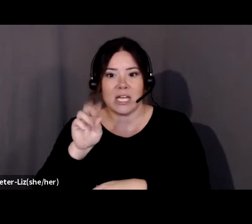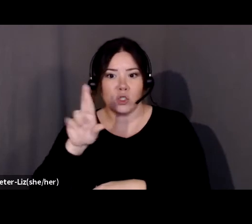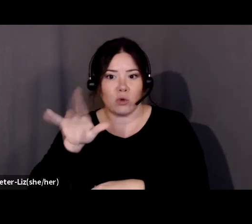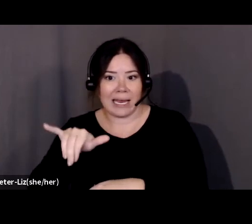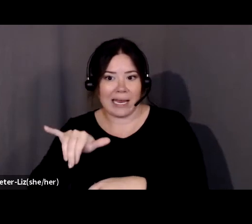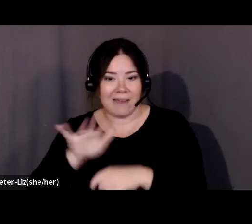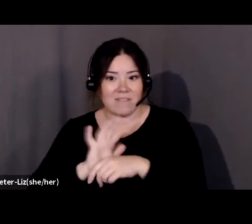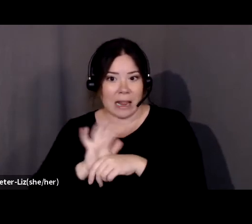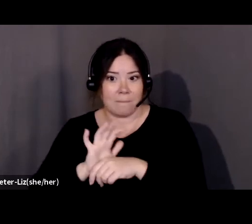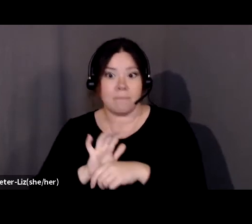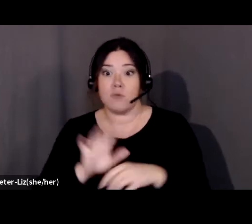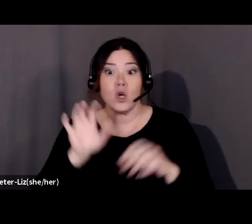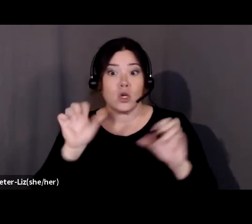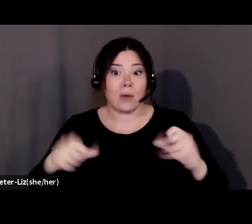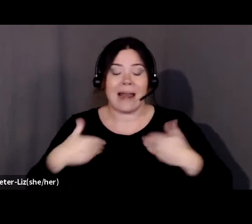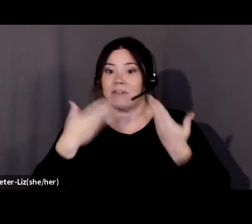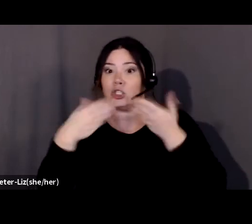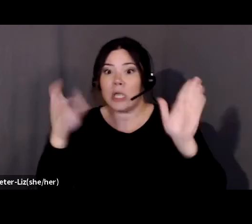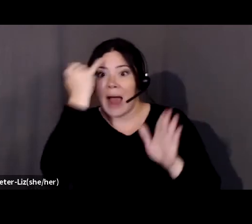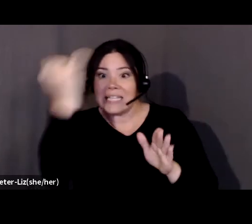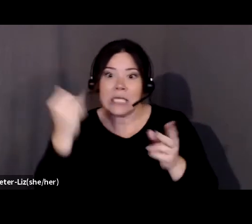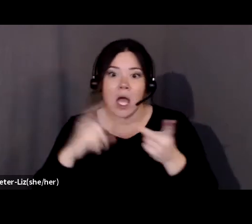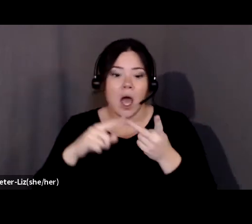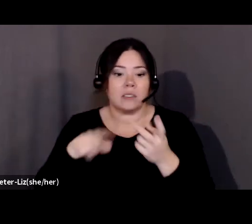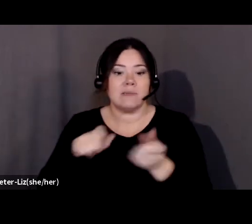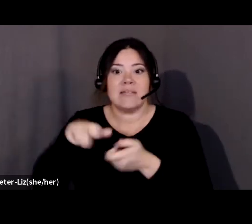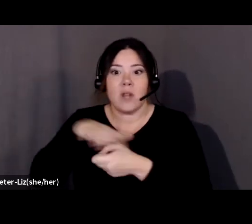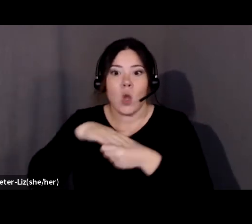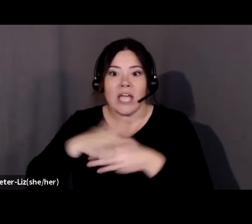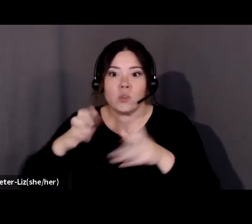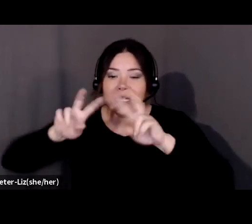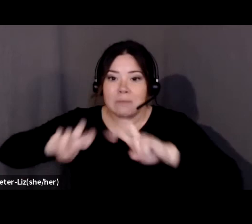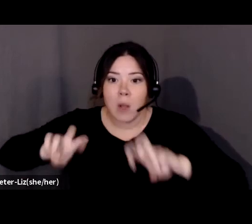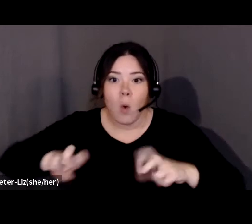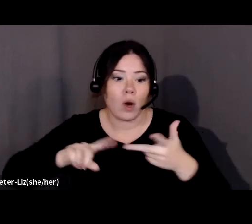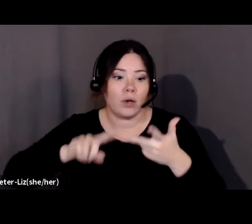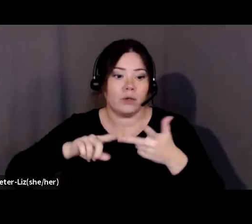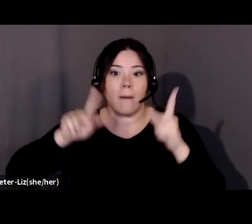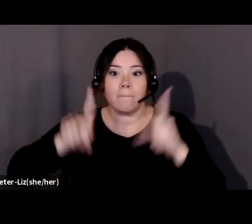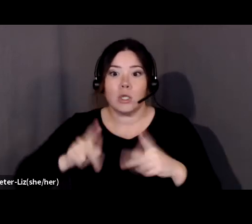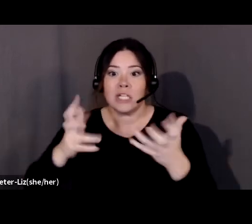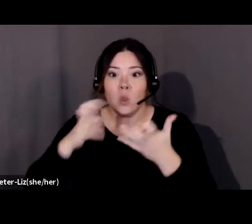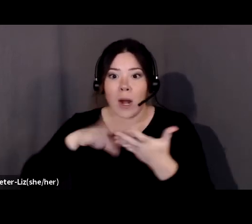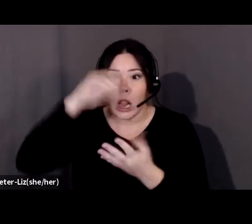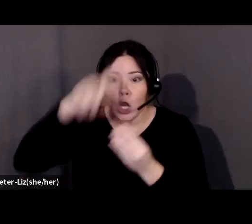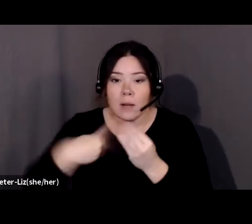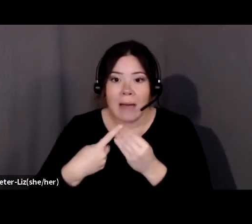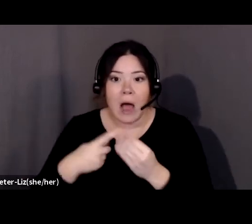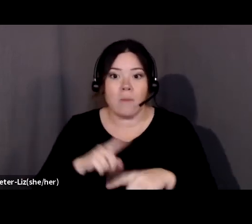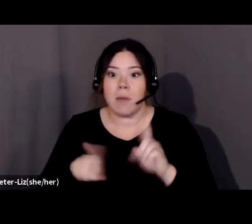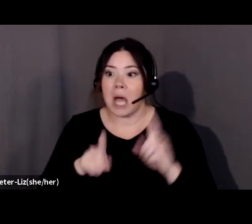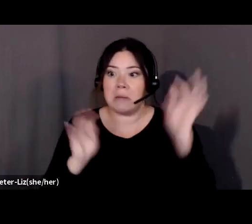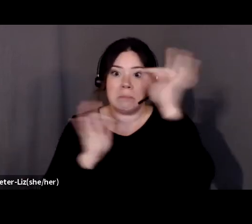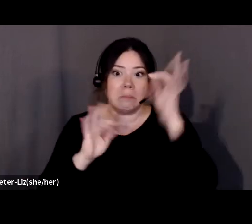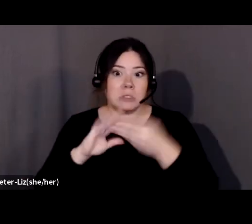in mind. You can have a location you want to explore, a person you want to learn about, but you don't really know the story until you're